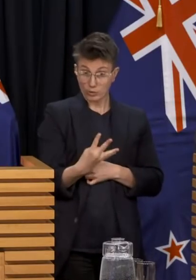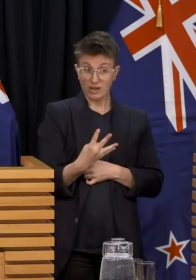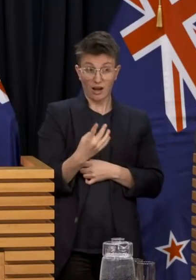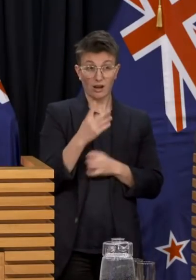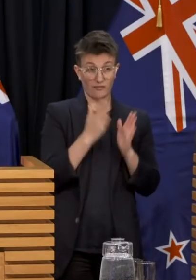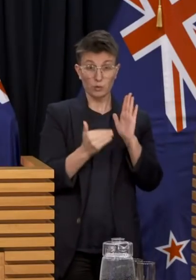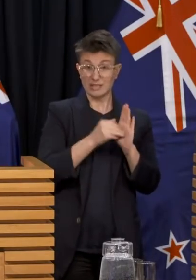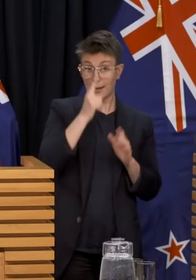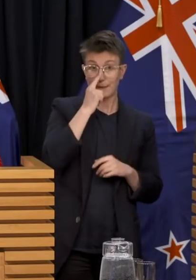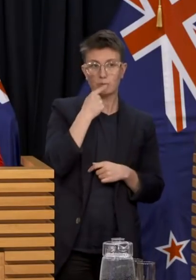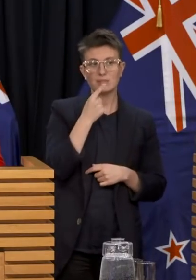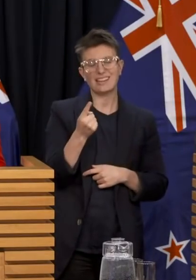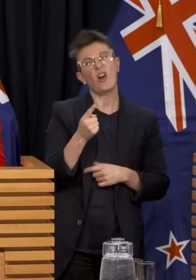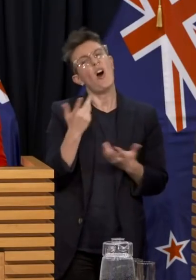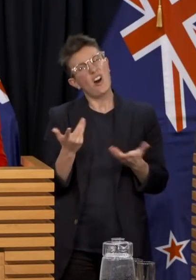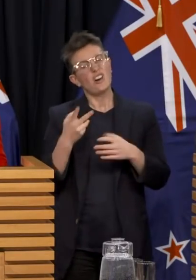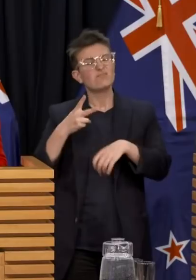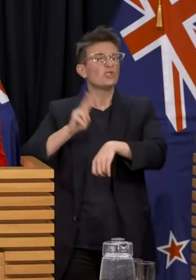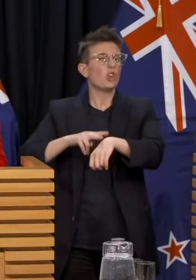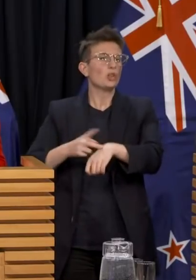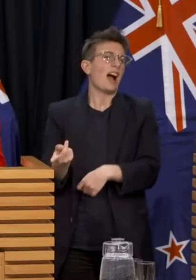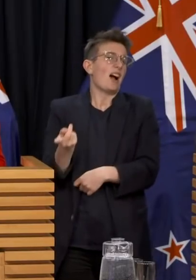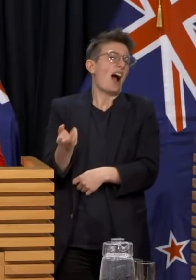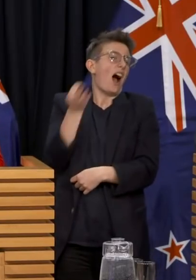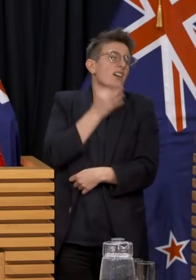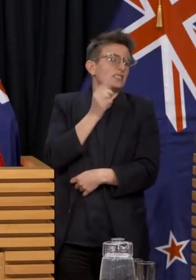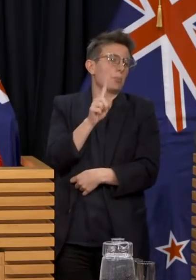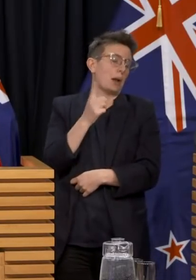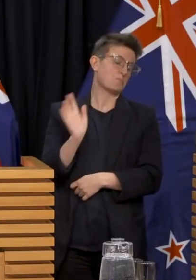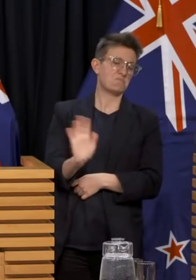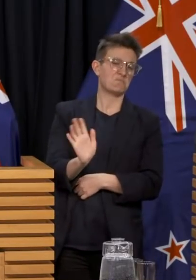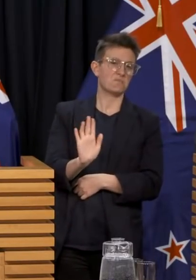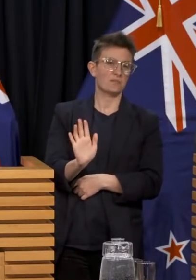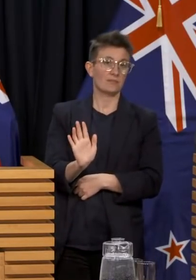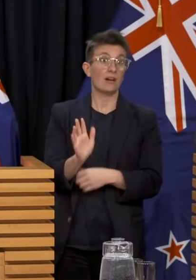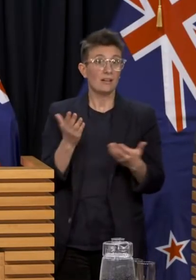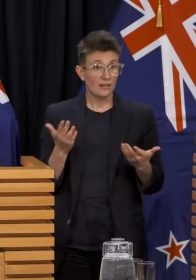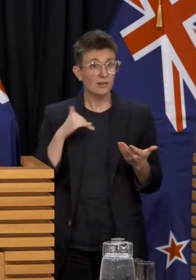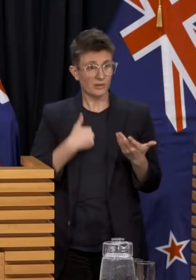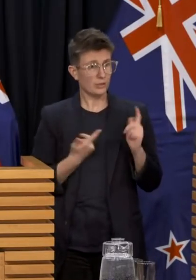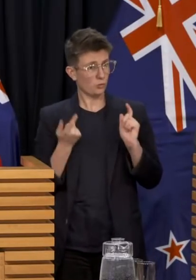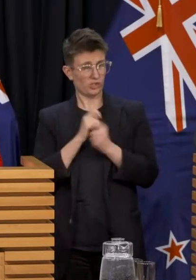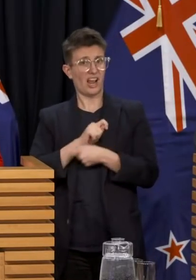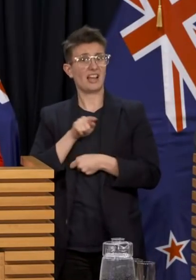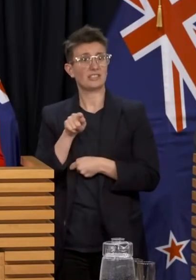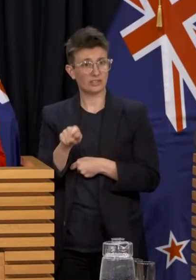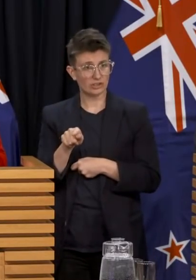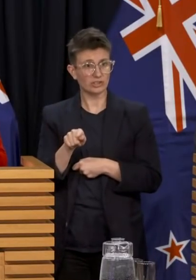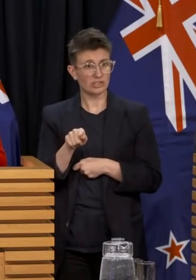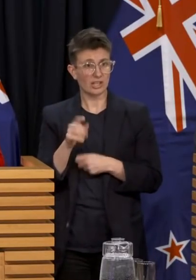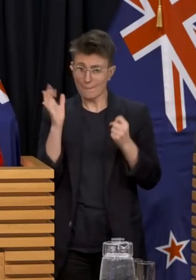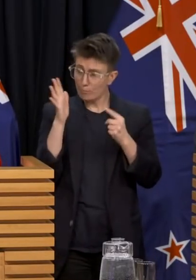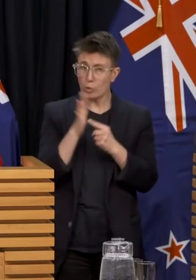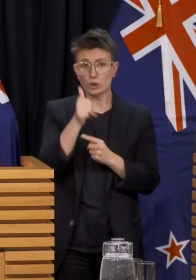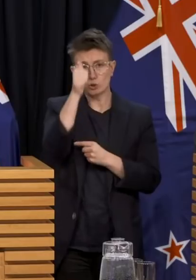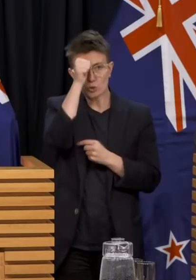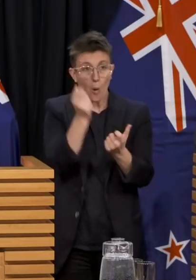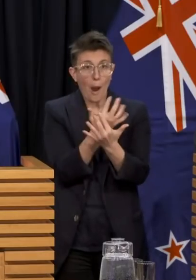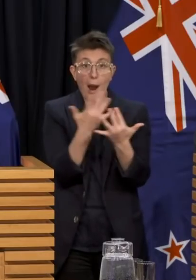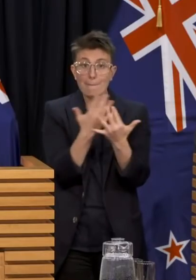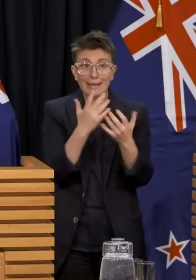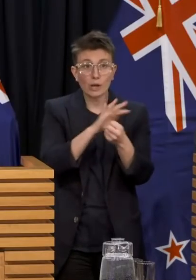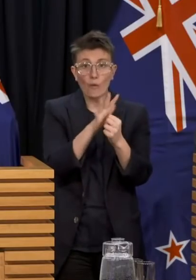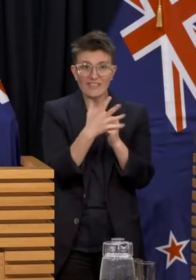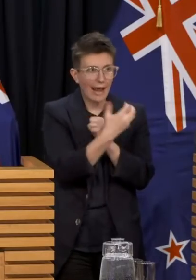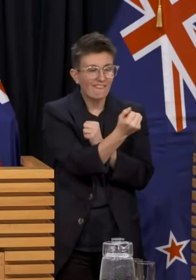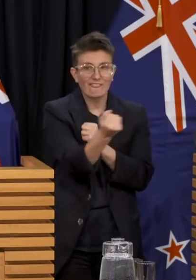At level 1, ongoing contact and surveillance testing is critical to keeping COVID out and knowing if it has arrived. Someone refusing a